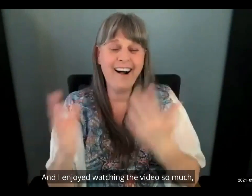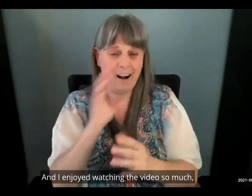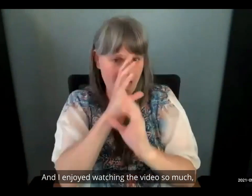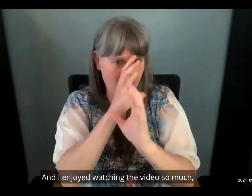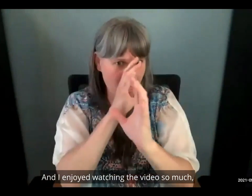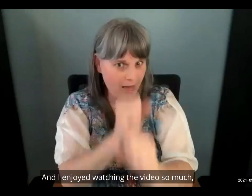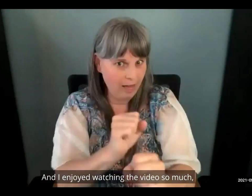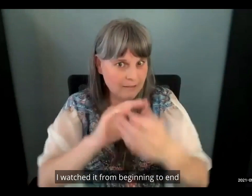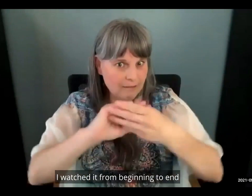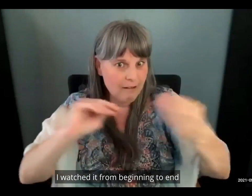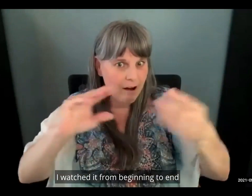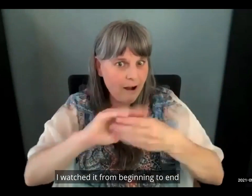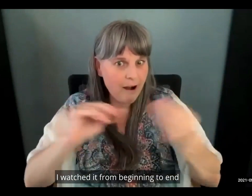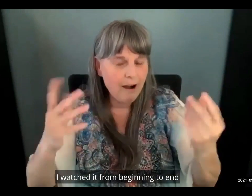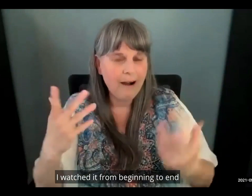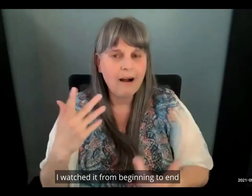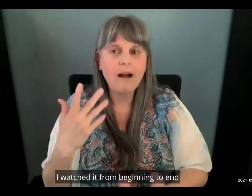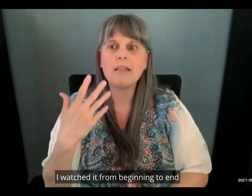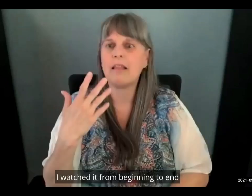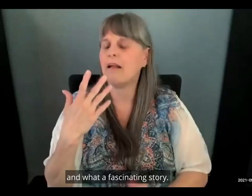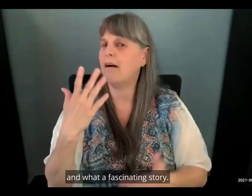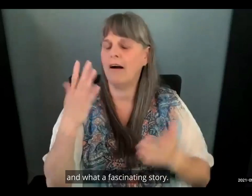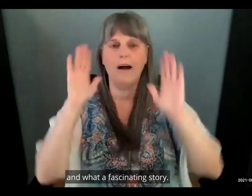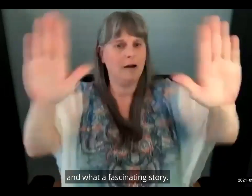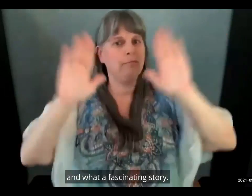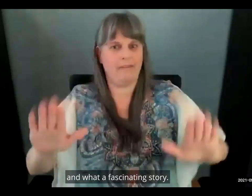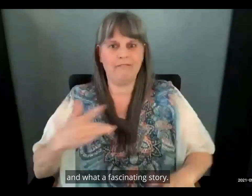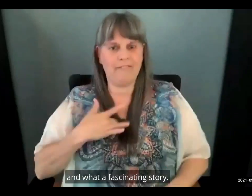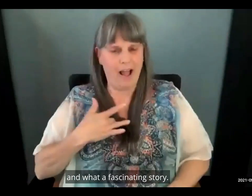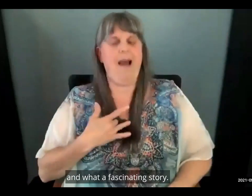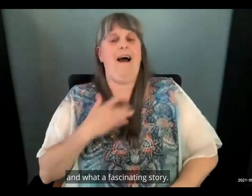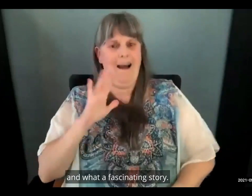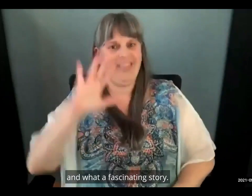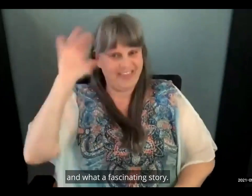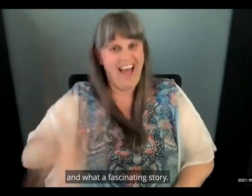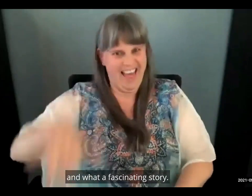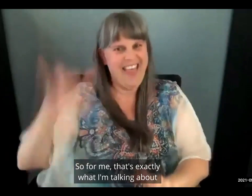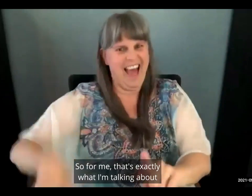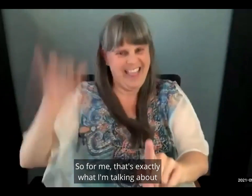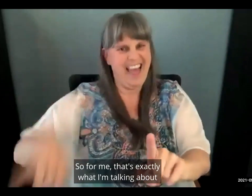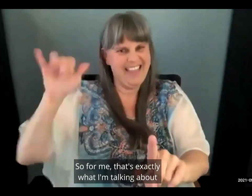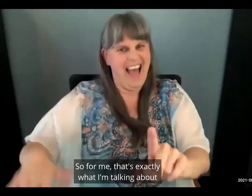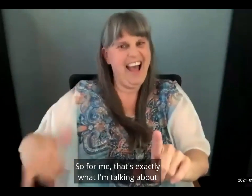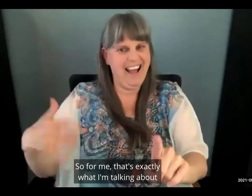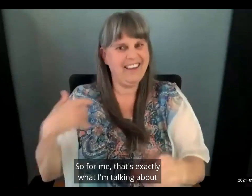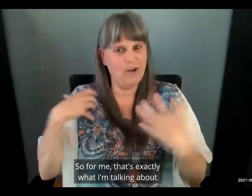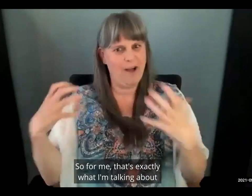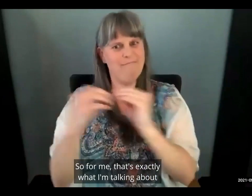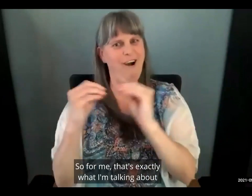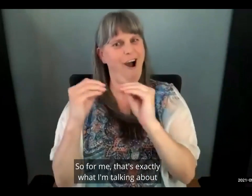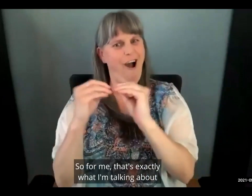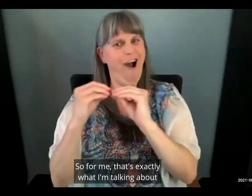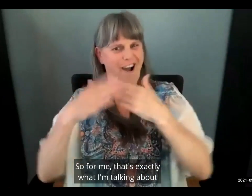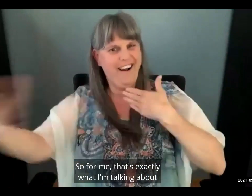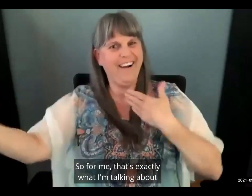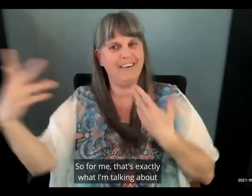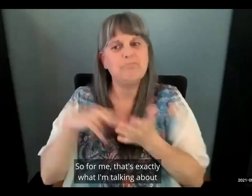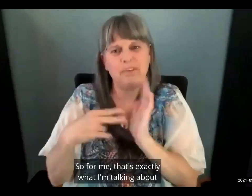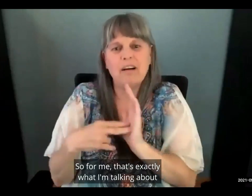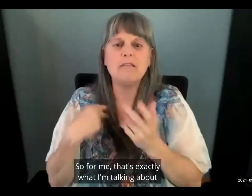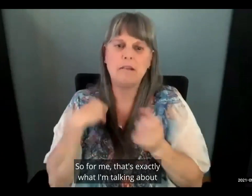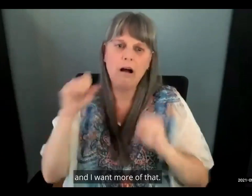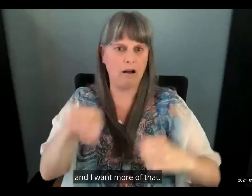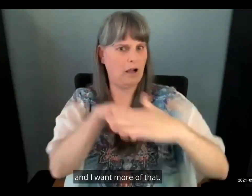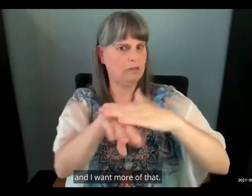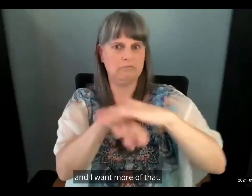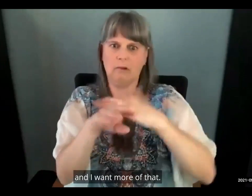the video so much. I watched it from beginning to end, and what a fascinating story. So for me, that's exactly what I'm